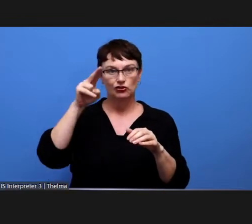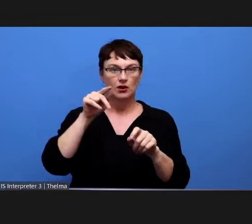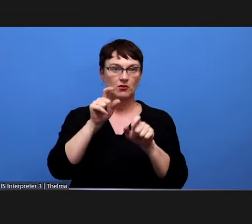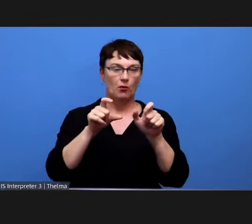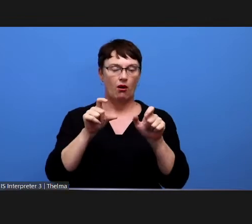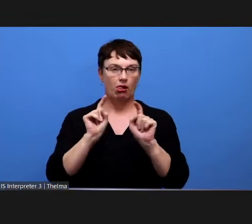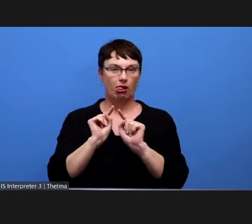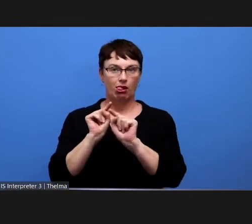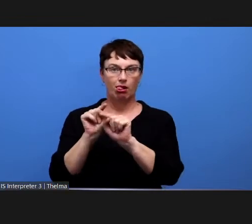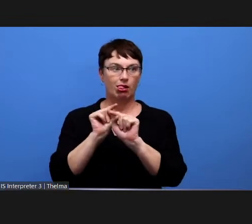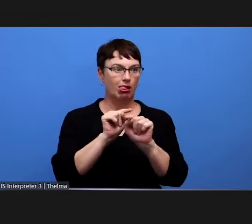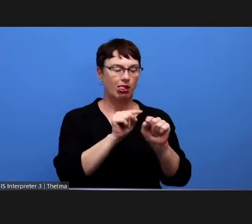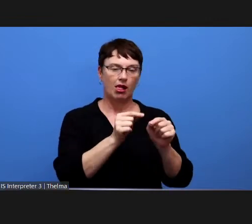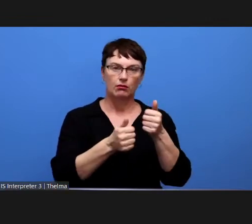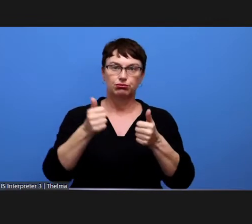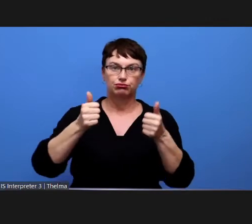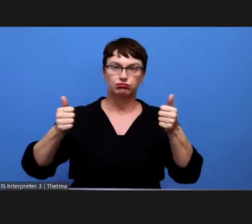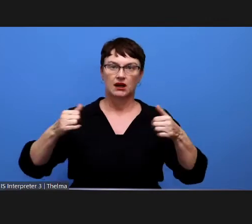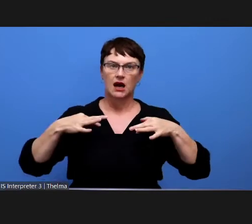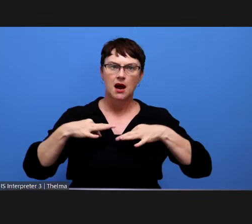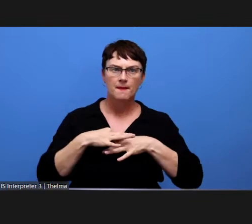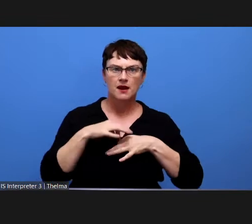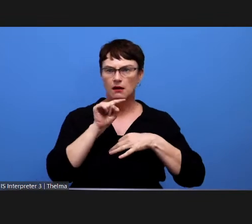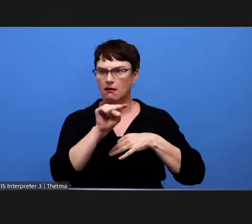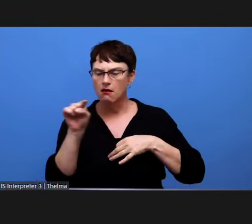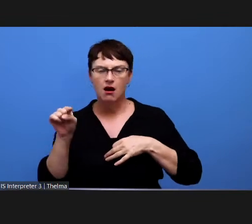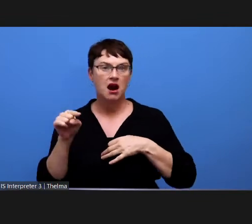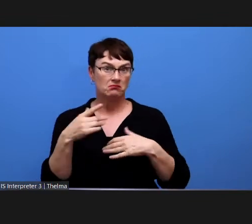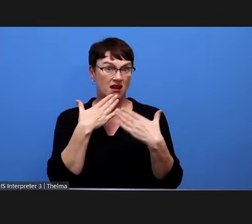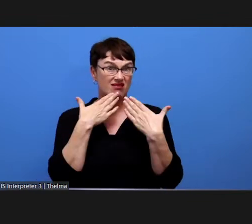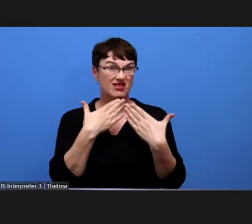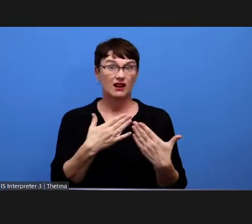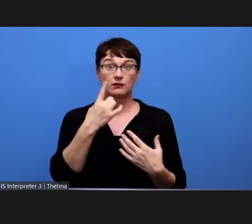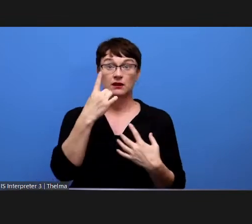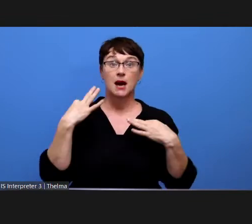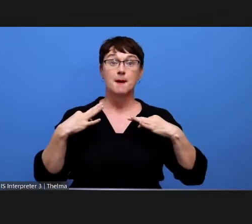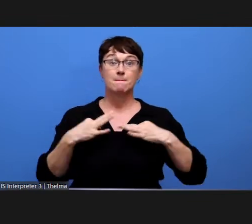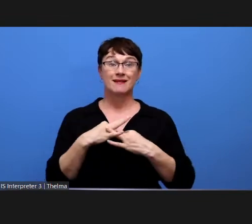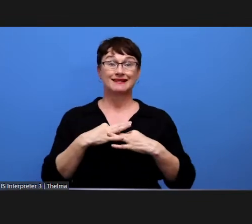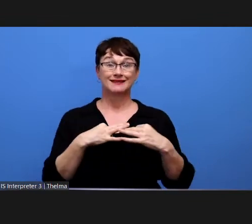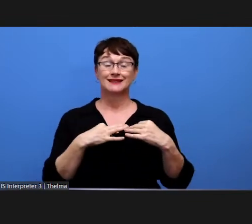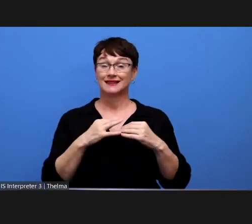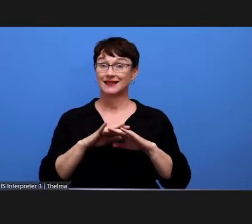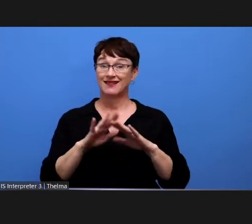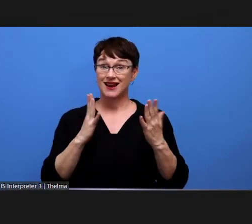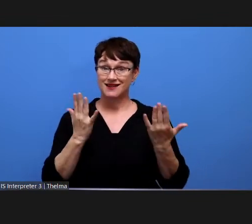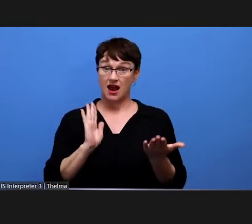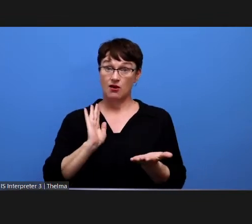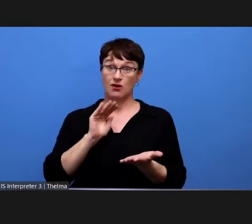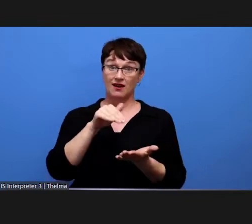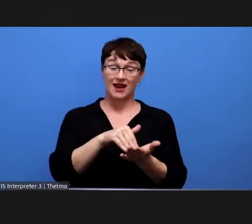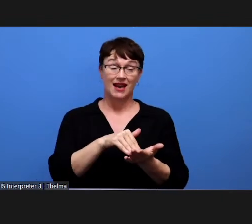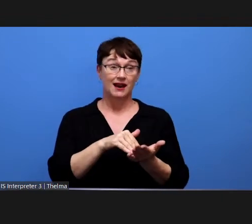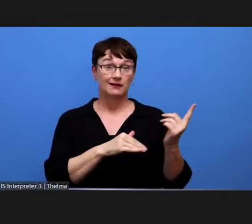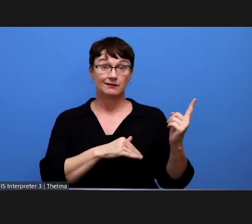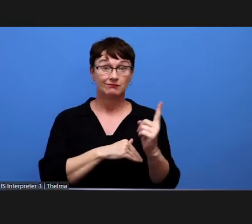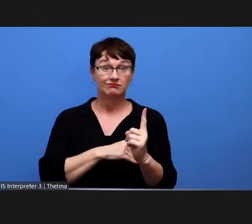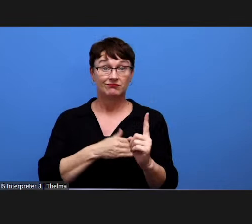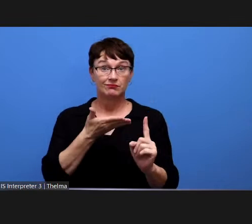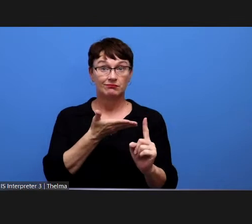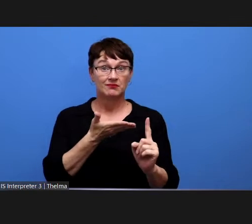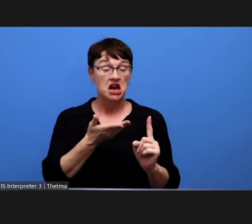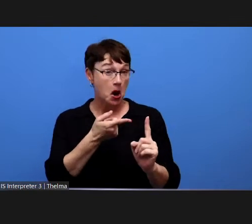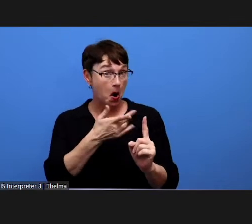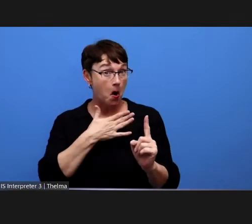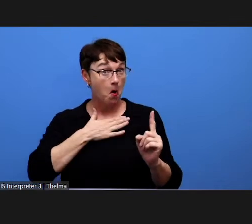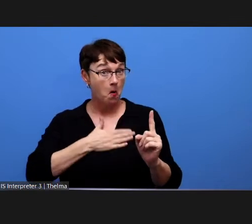the presence of the Minister, His Excellency the Minister. Yves Attal, do you have anything to add, sir?